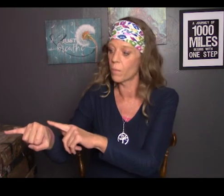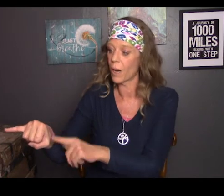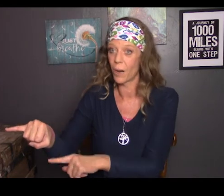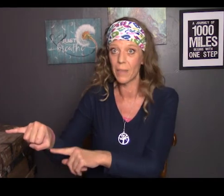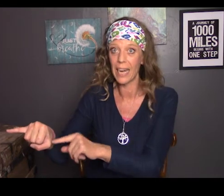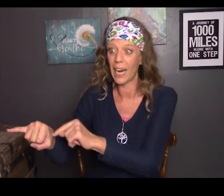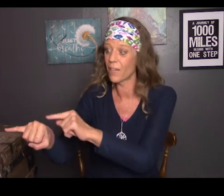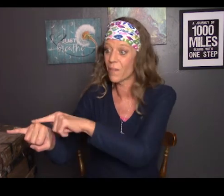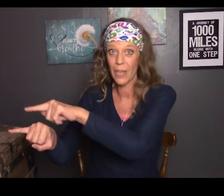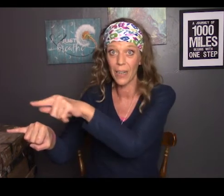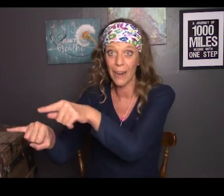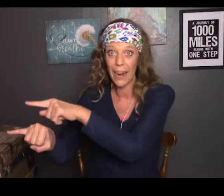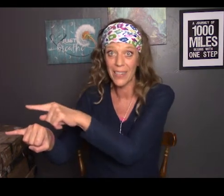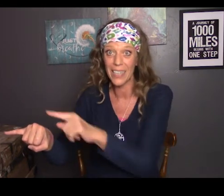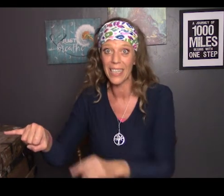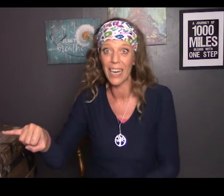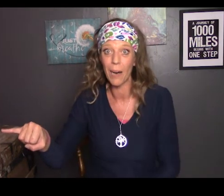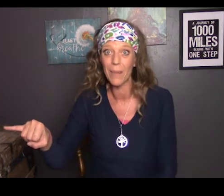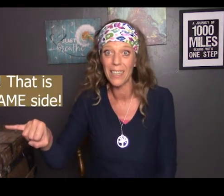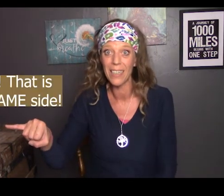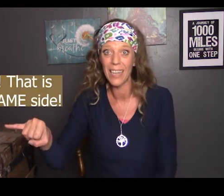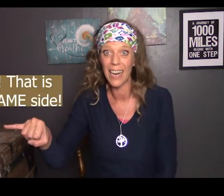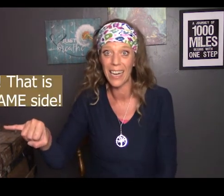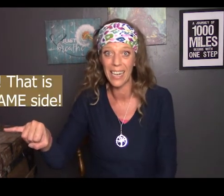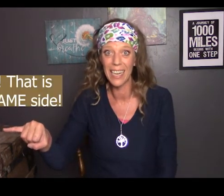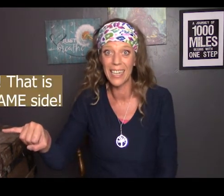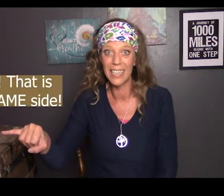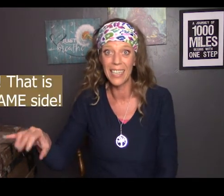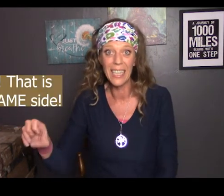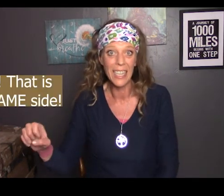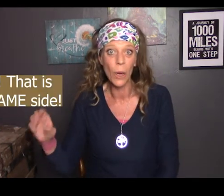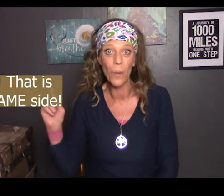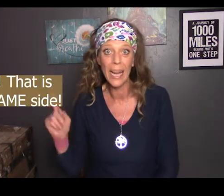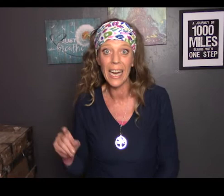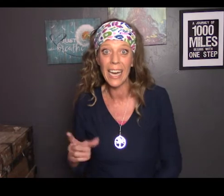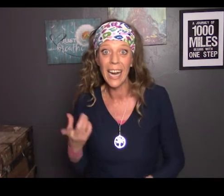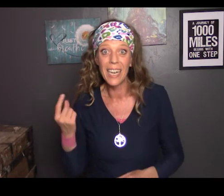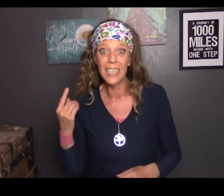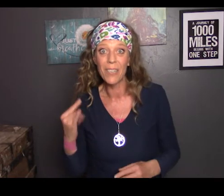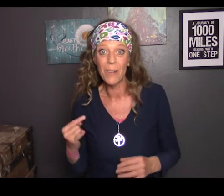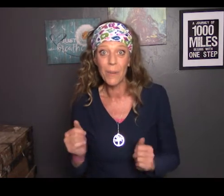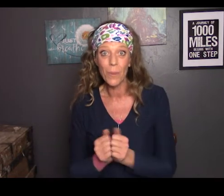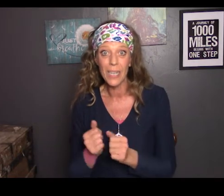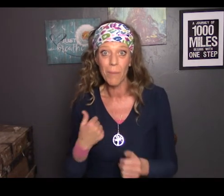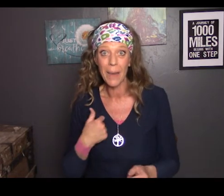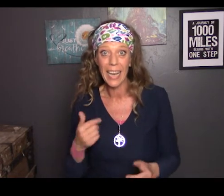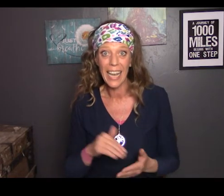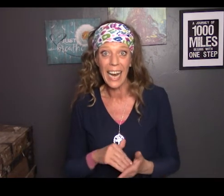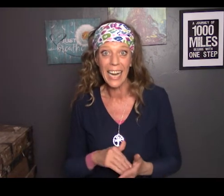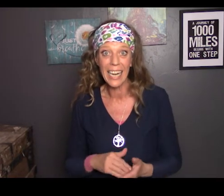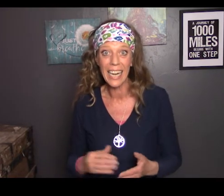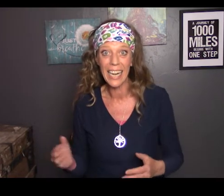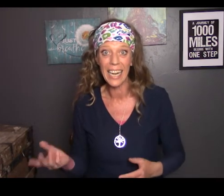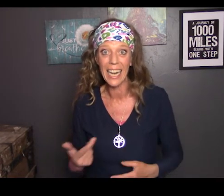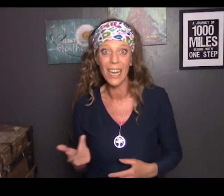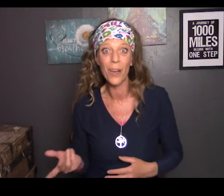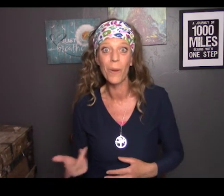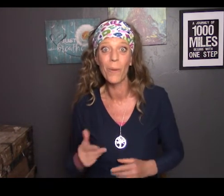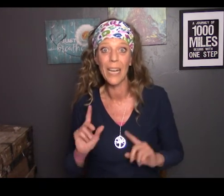palm down, finger out and to the opposite side. Okay, do it with me again. Here we